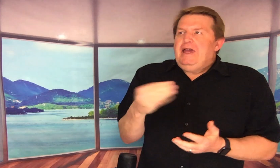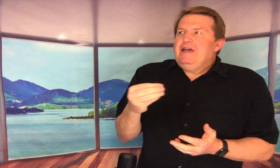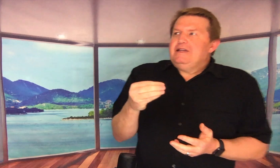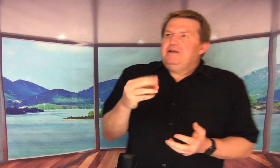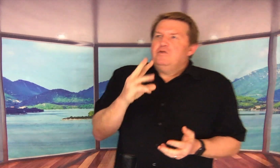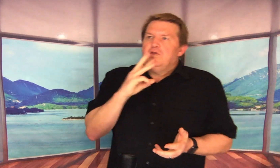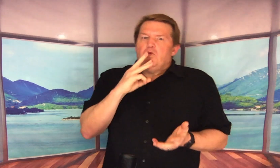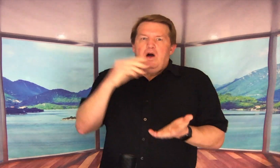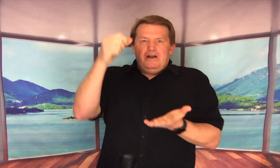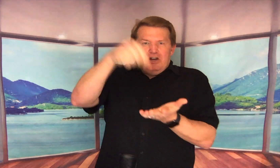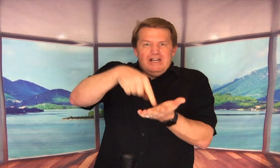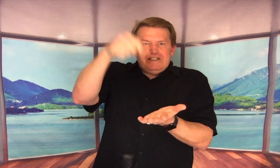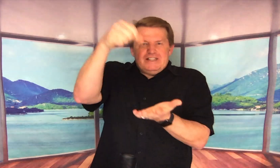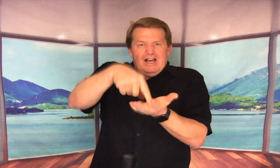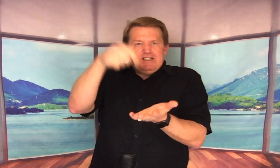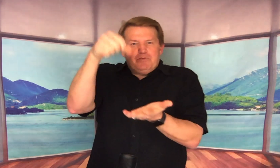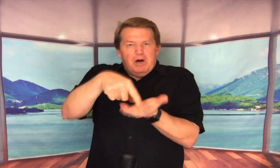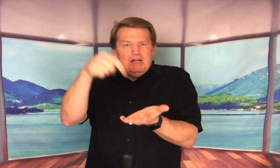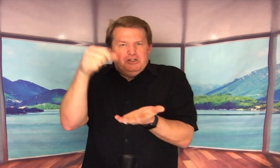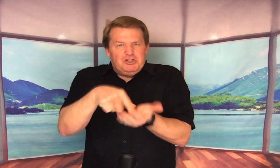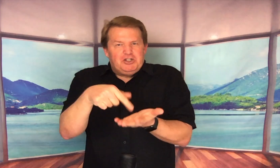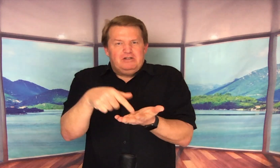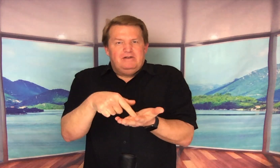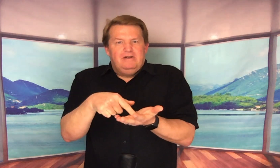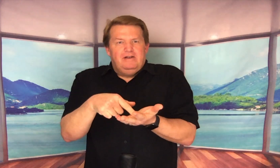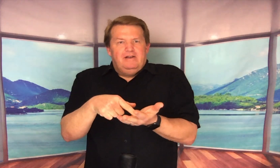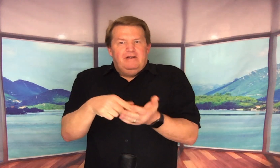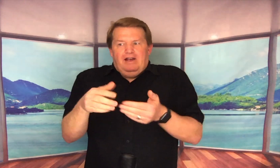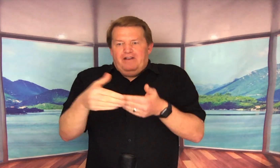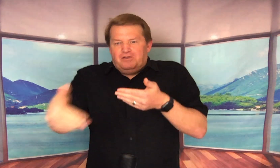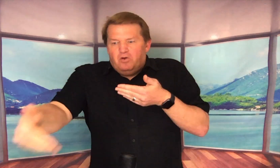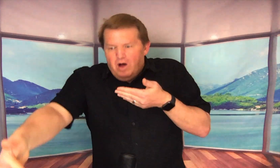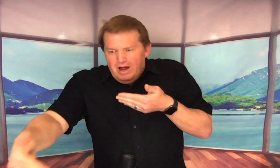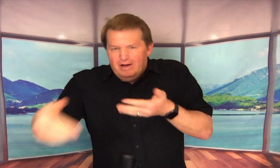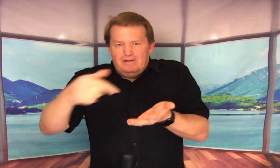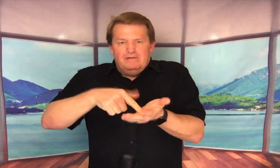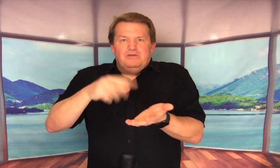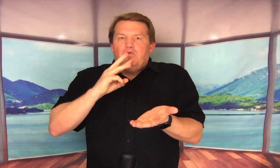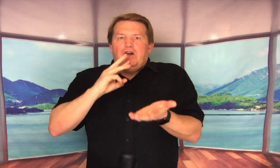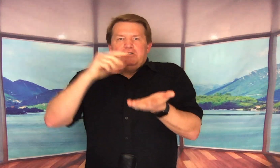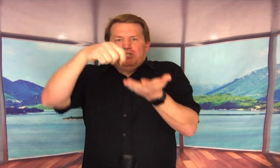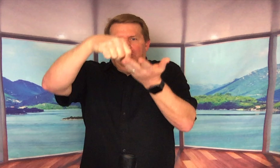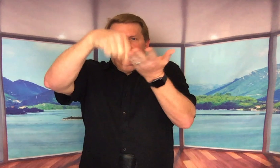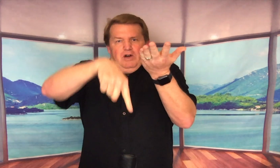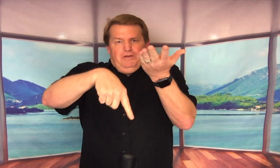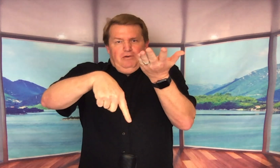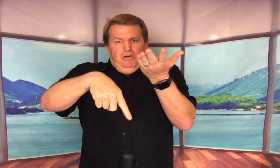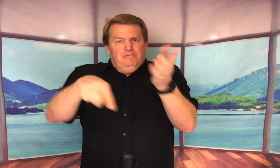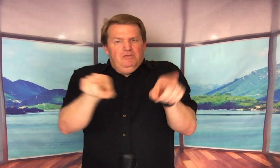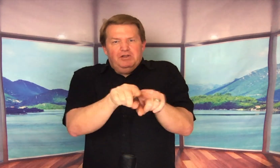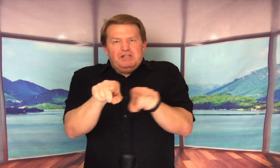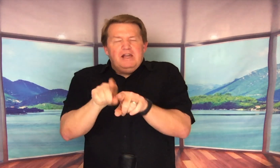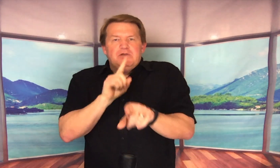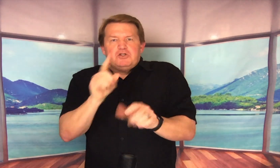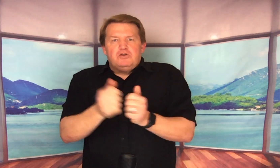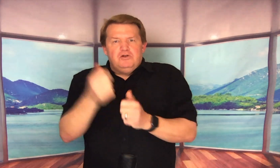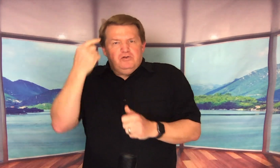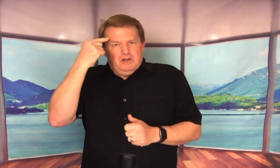And when the water hits that sponge, after a while, the water just goes right through. Well, the same is true with